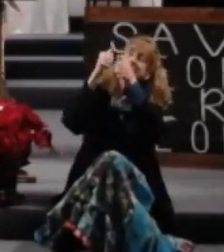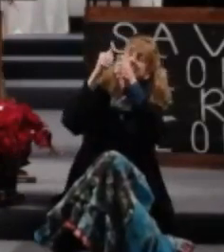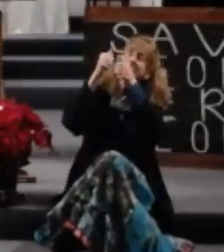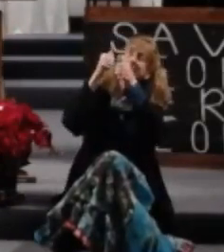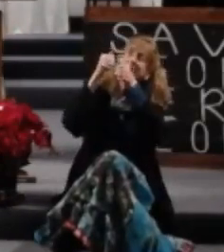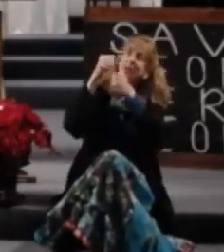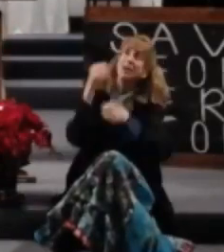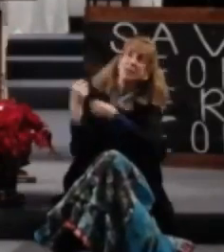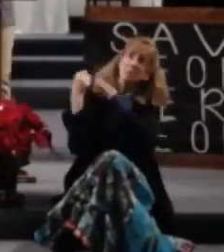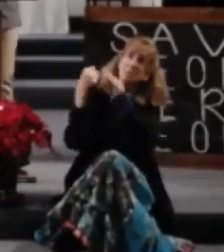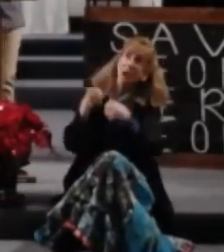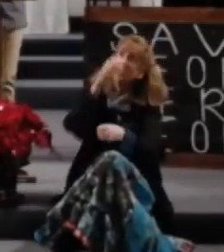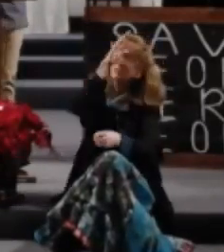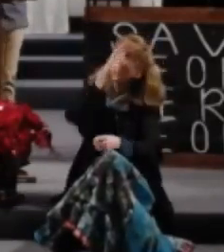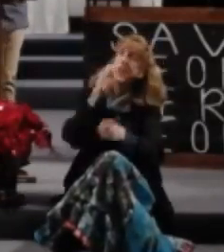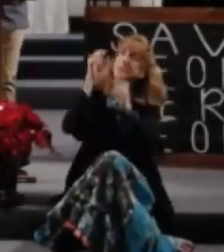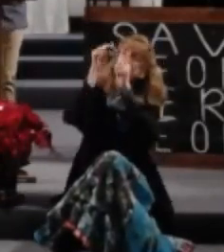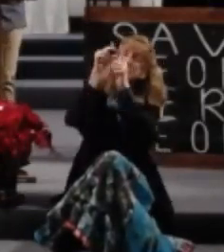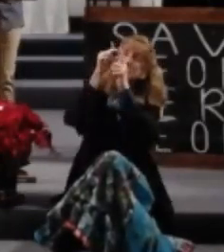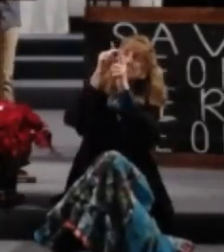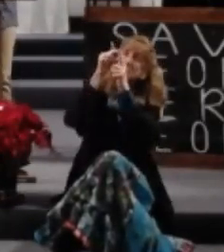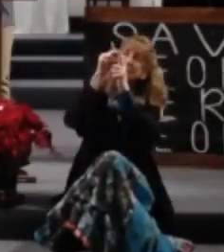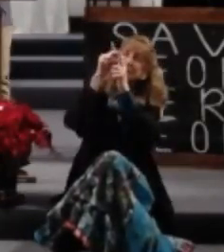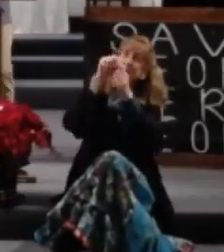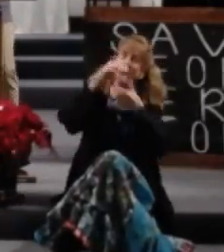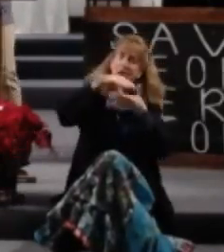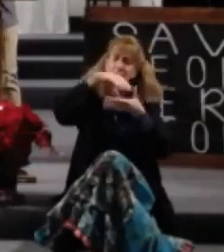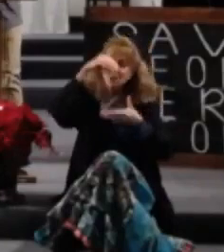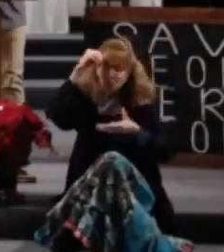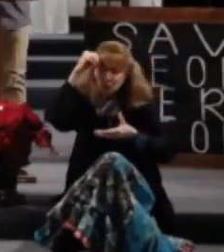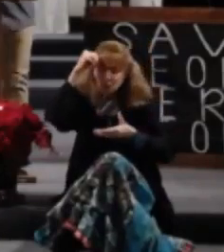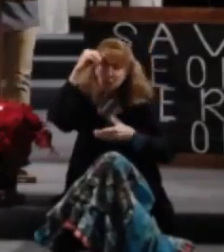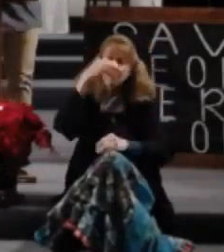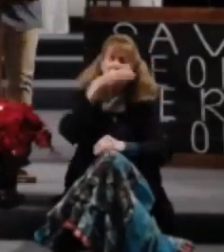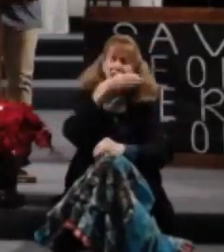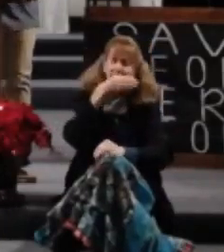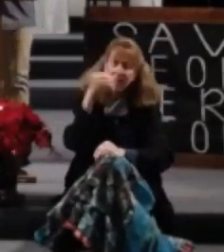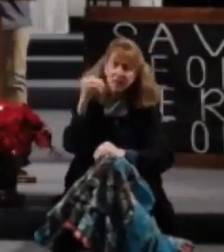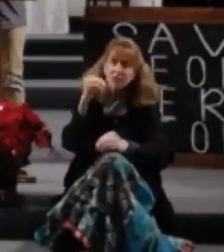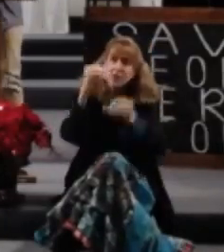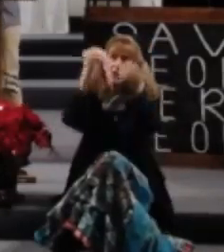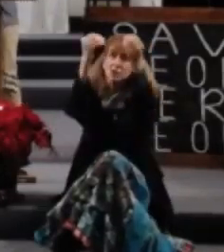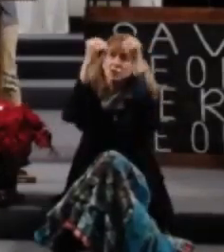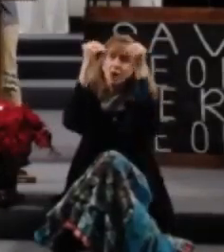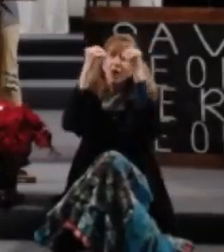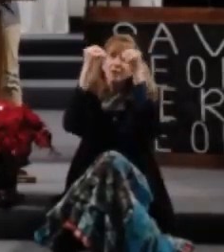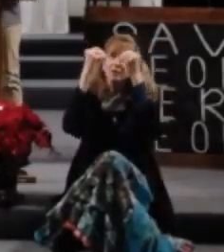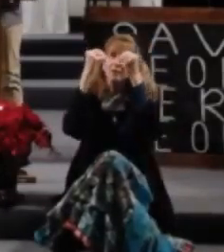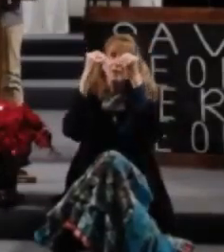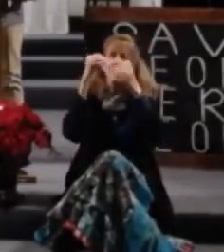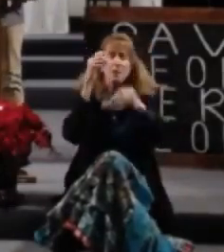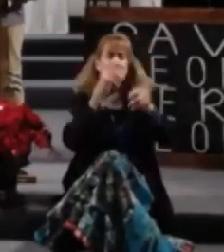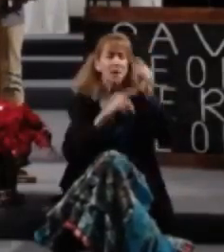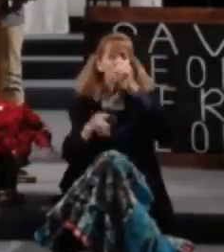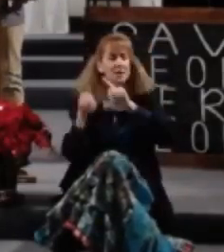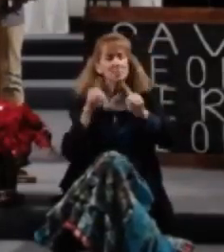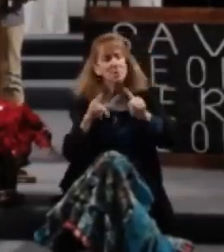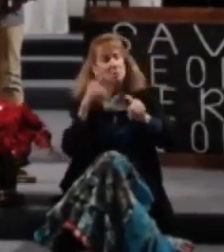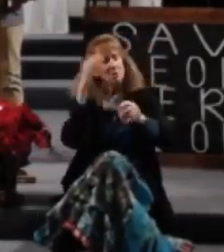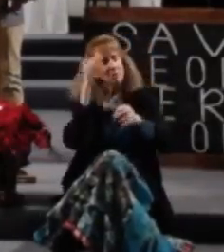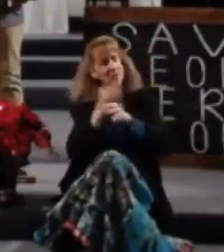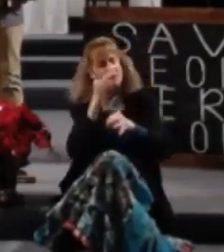The power of God's word, learned and taught by thousands of faithful believers.